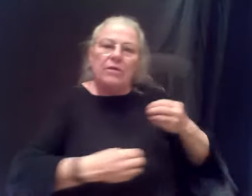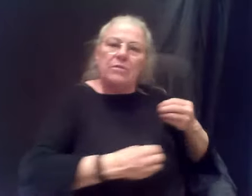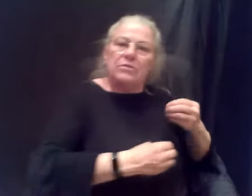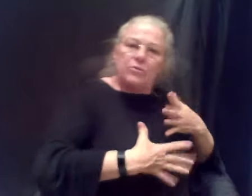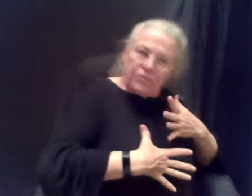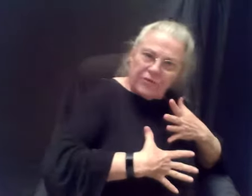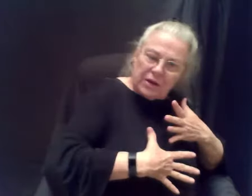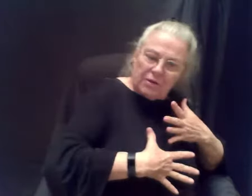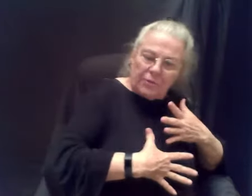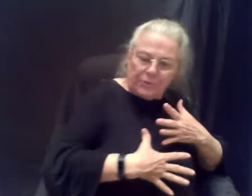to fear.